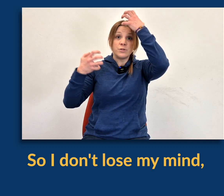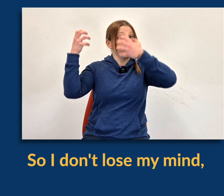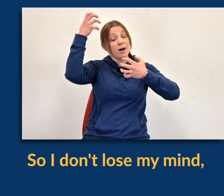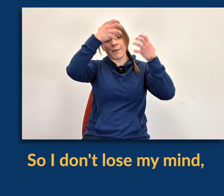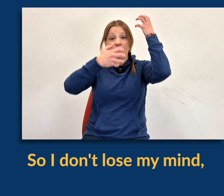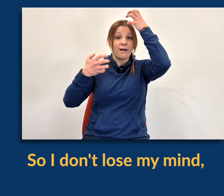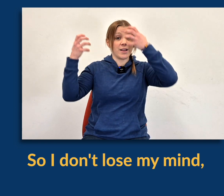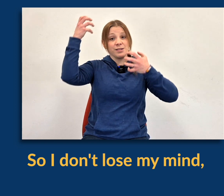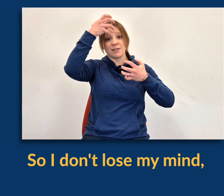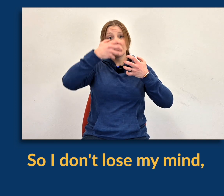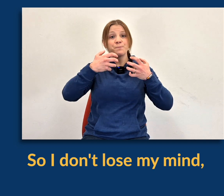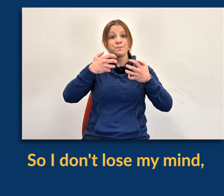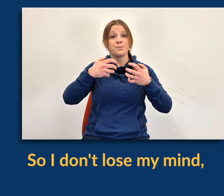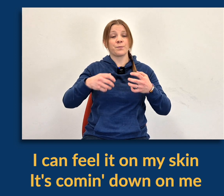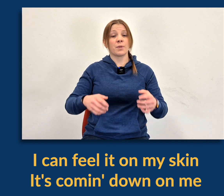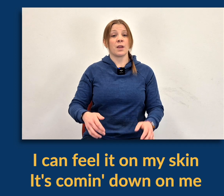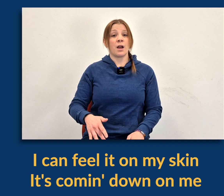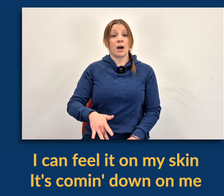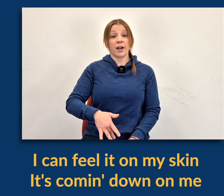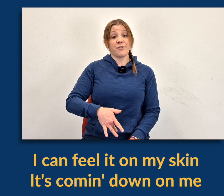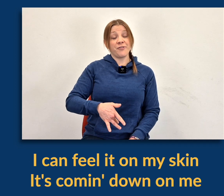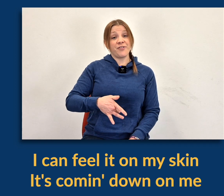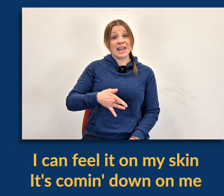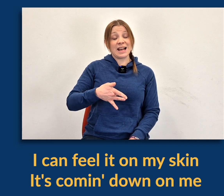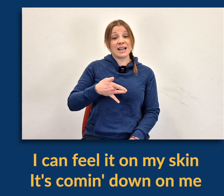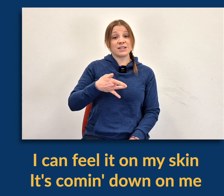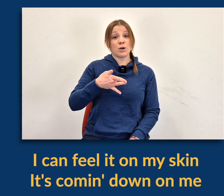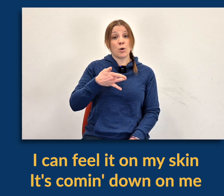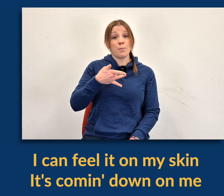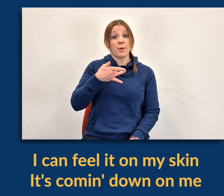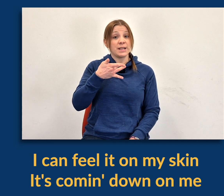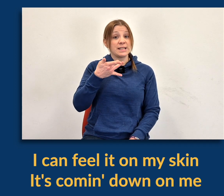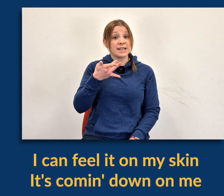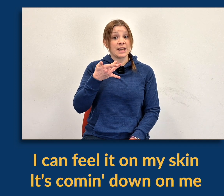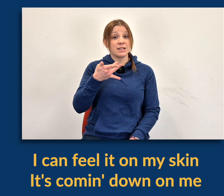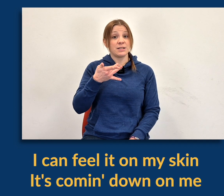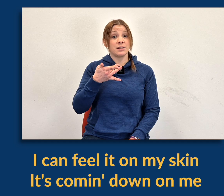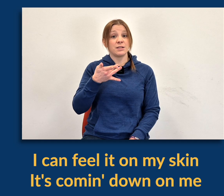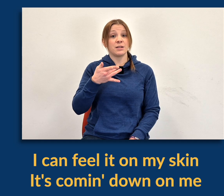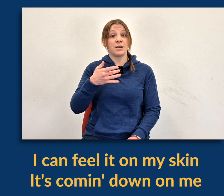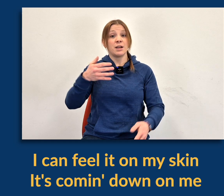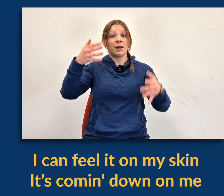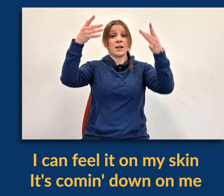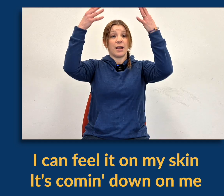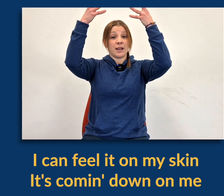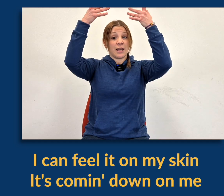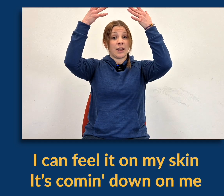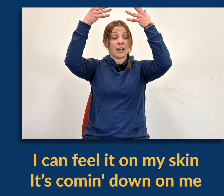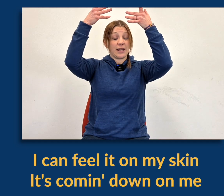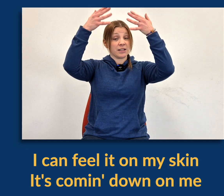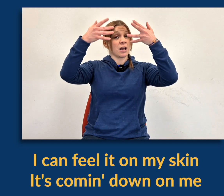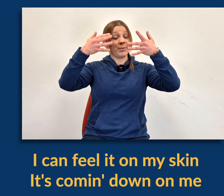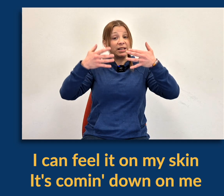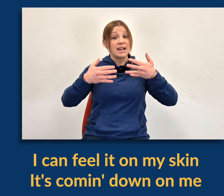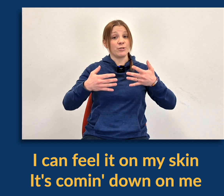my mind. I can feel it on my skin. It's coming down on